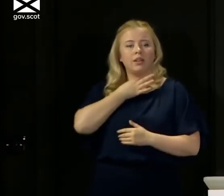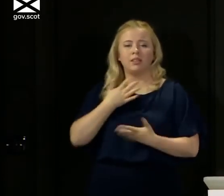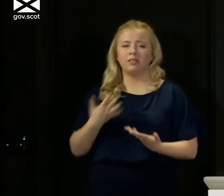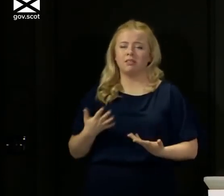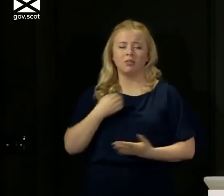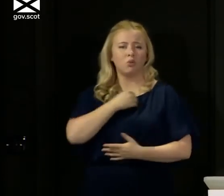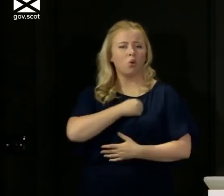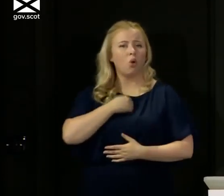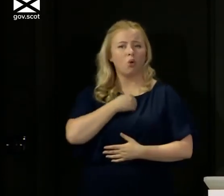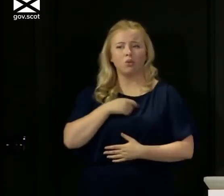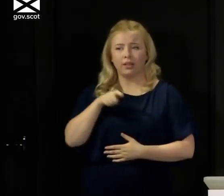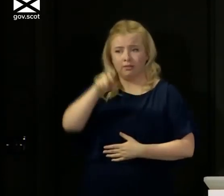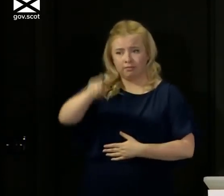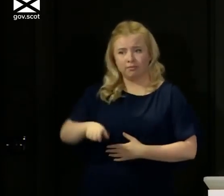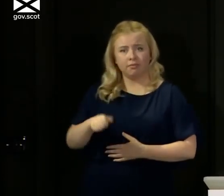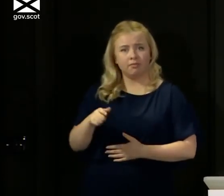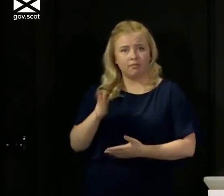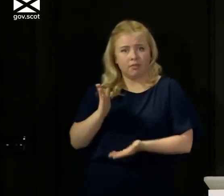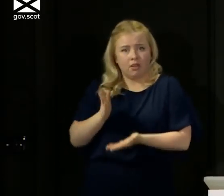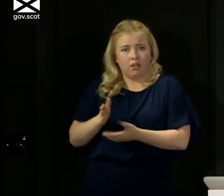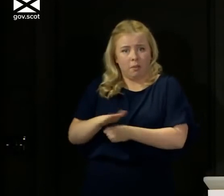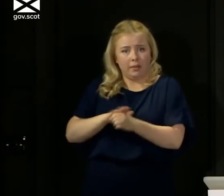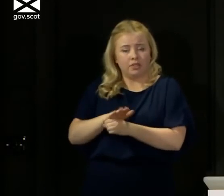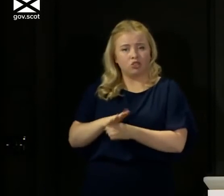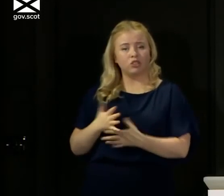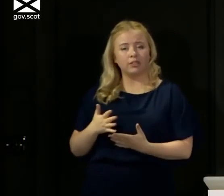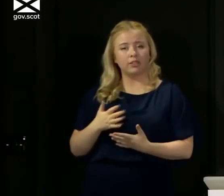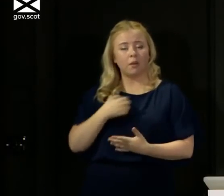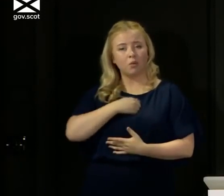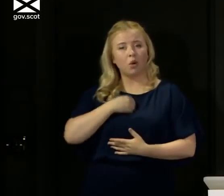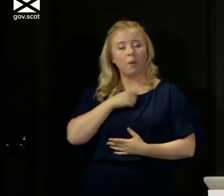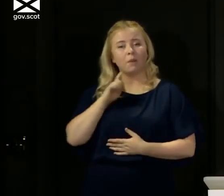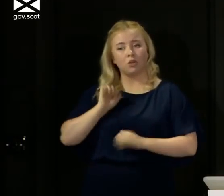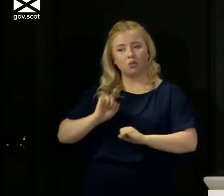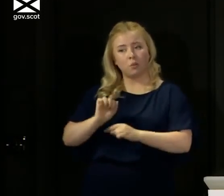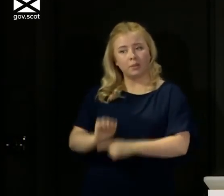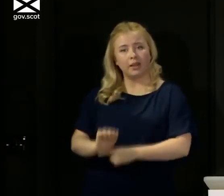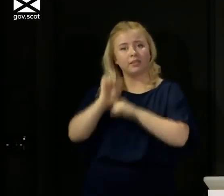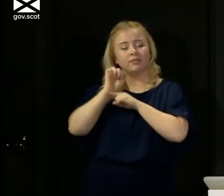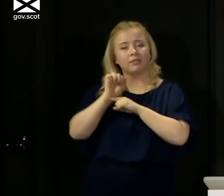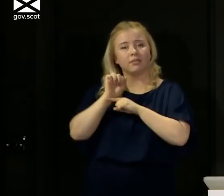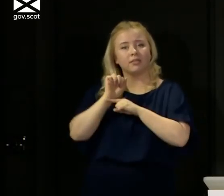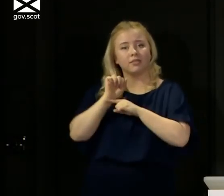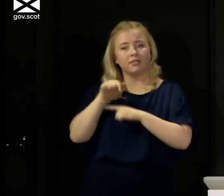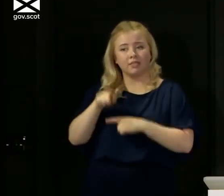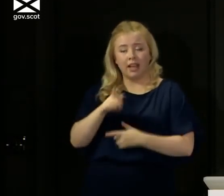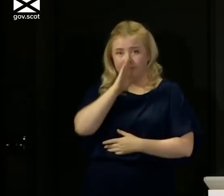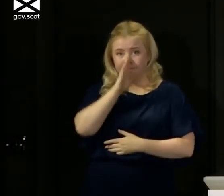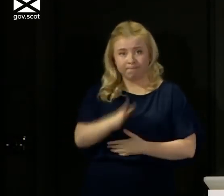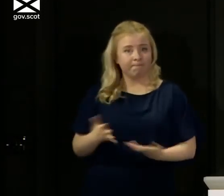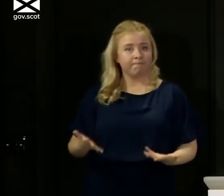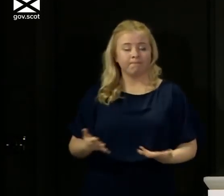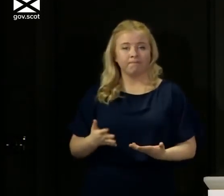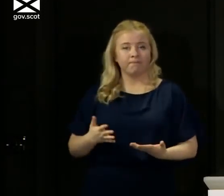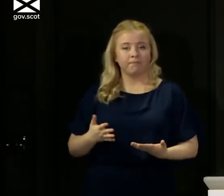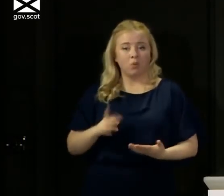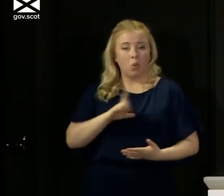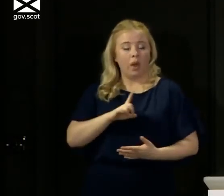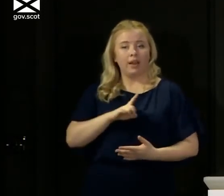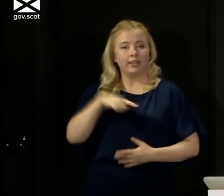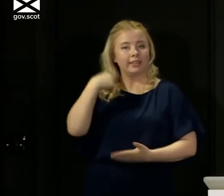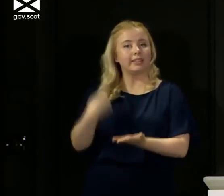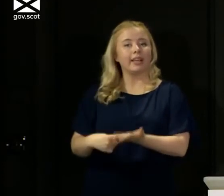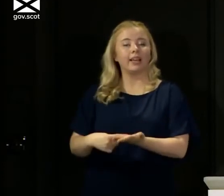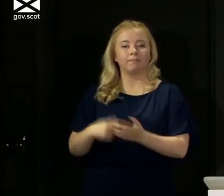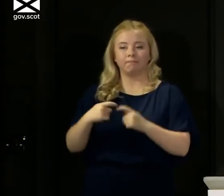so sorry that you're in that position, but it is for your protection. And that really bluntly is the basis on which